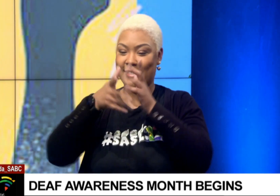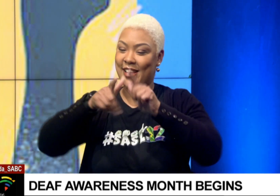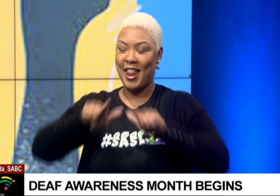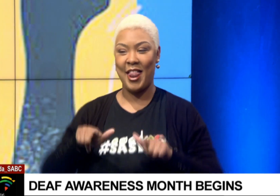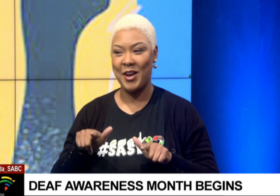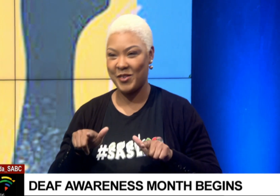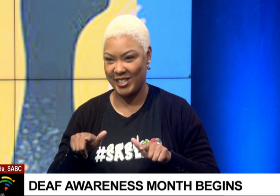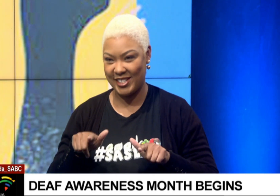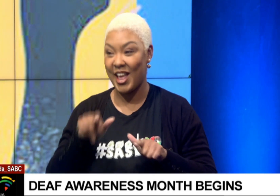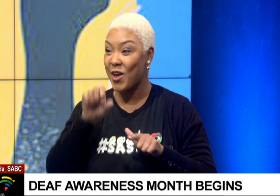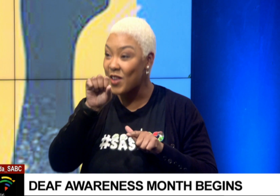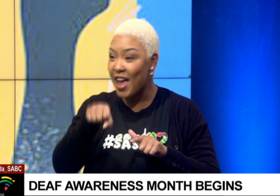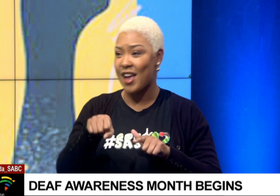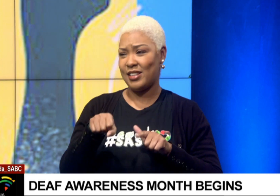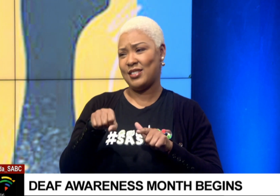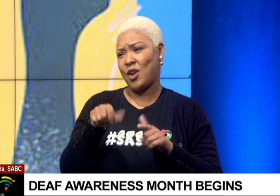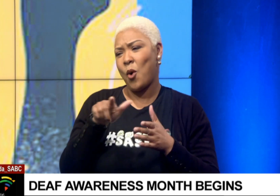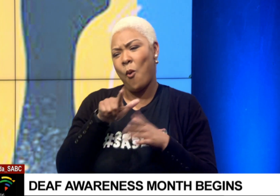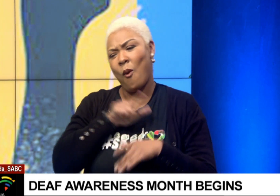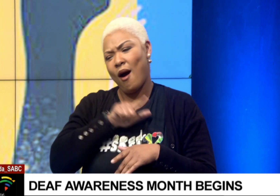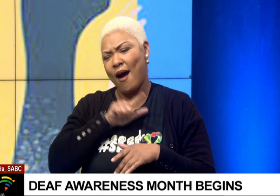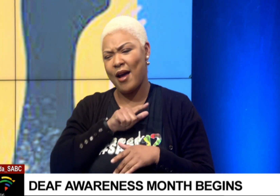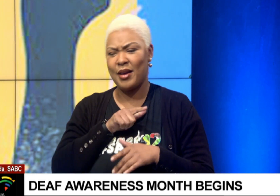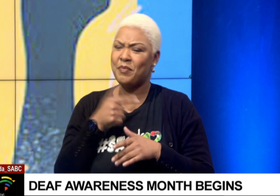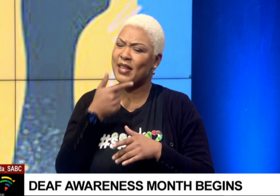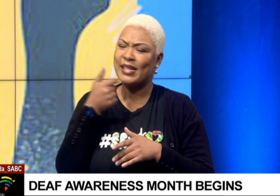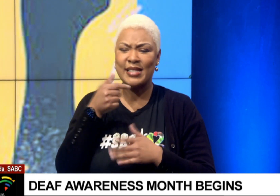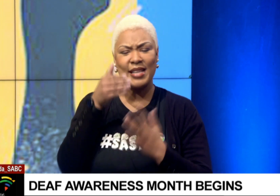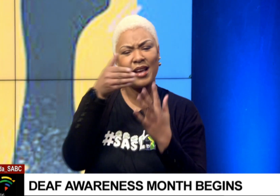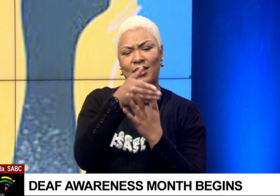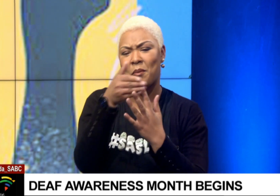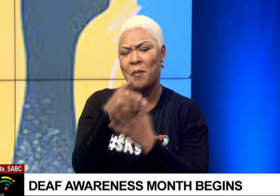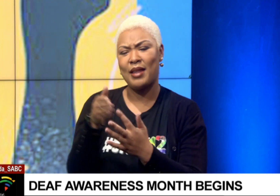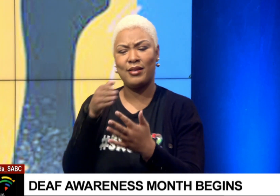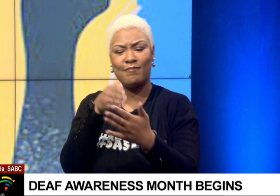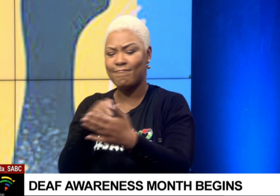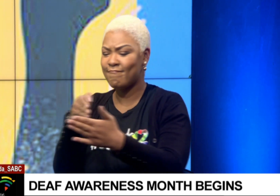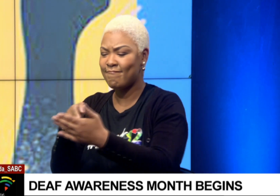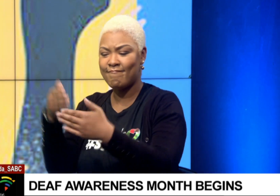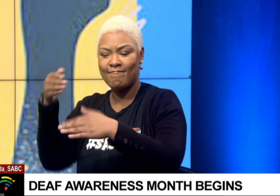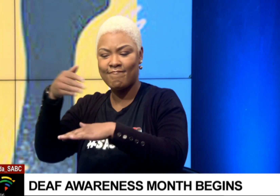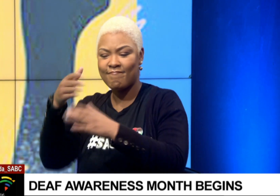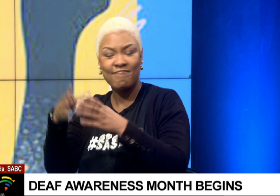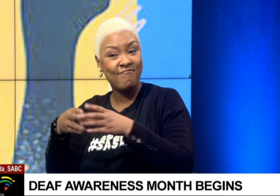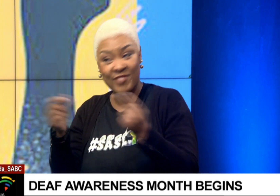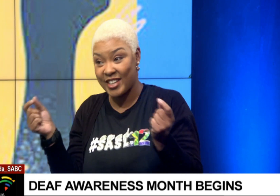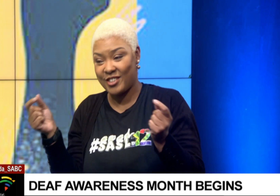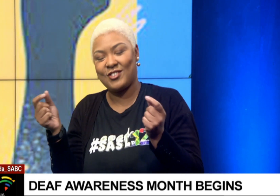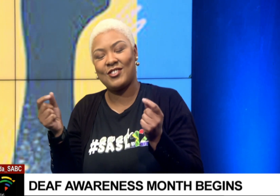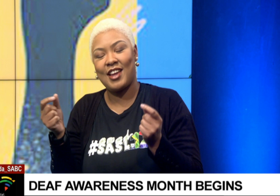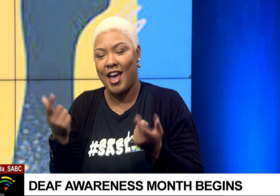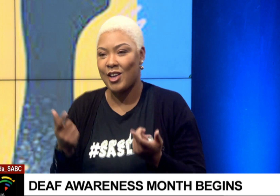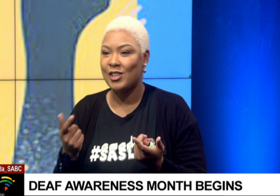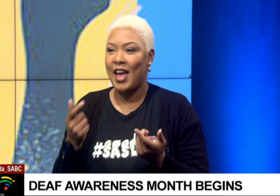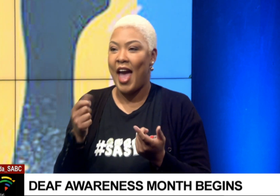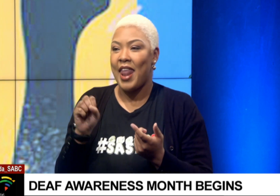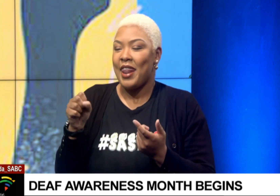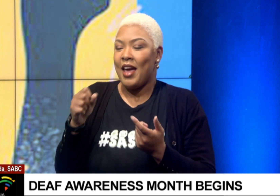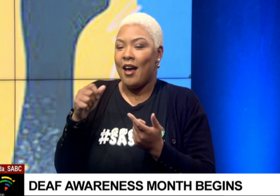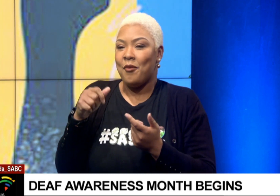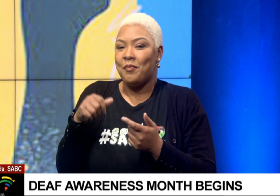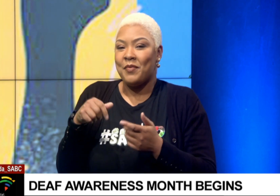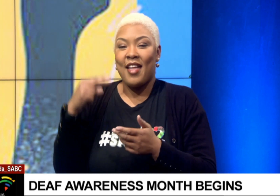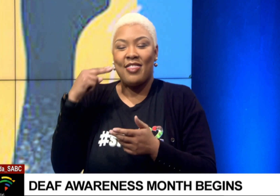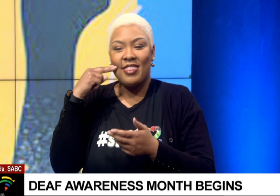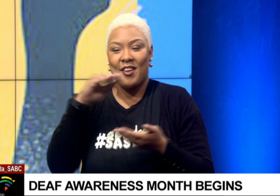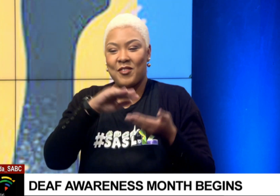language. I've been getting a whole lot of that. So now the interest is there. And because, I mean, first of all, there won't be